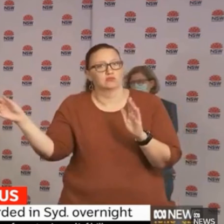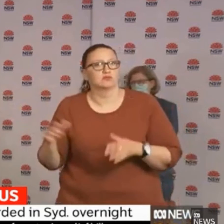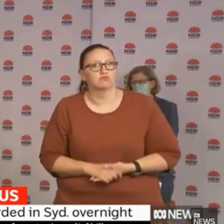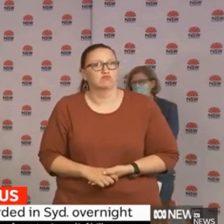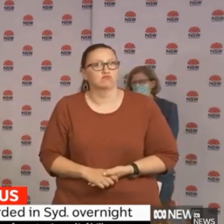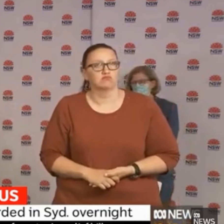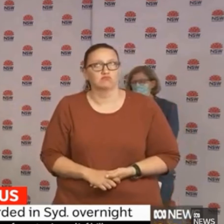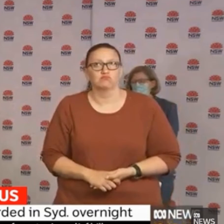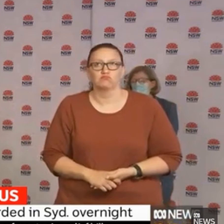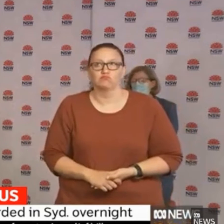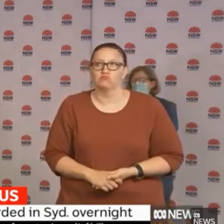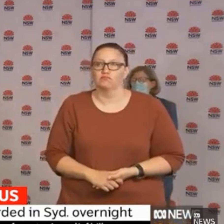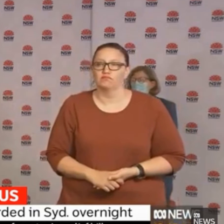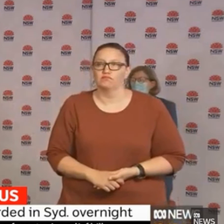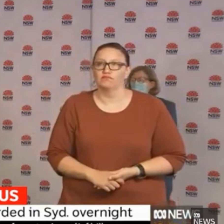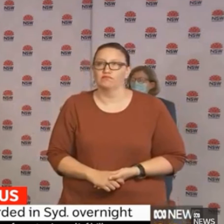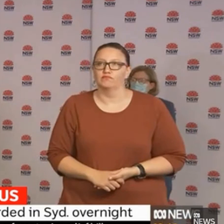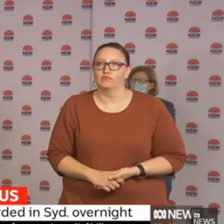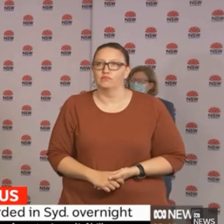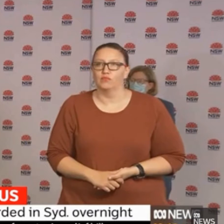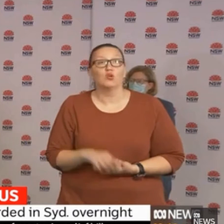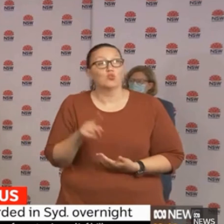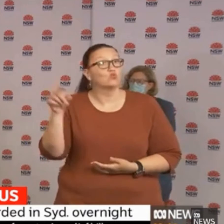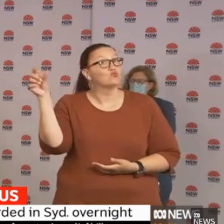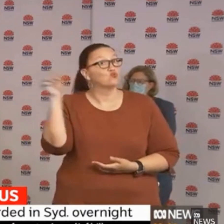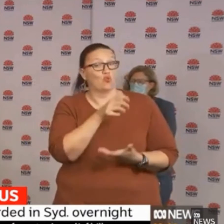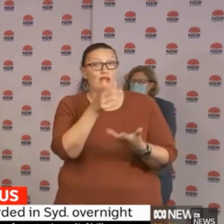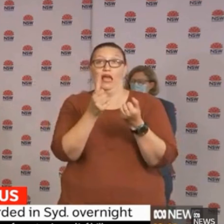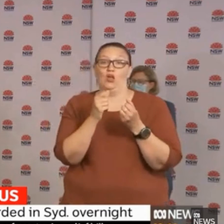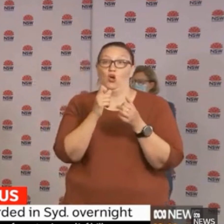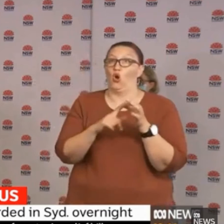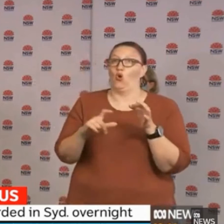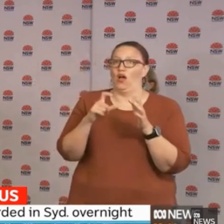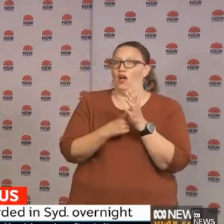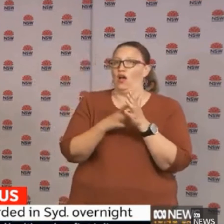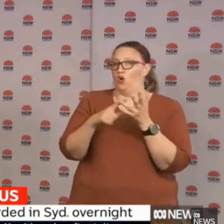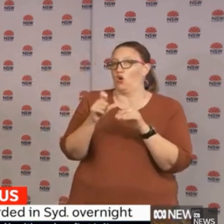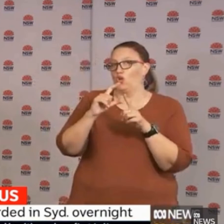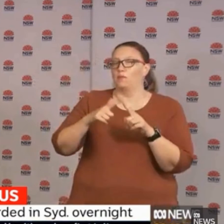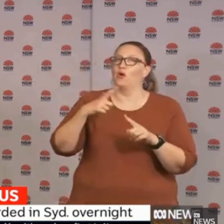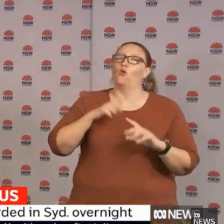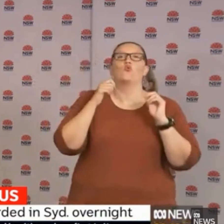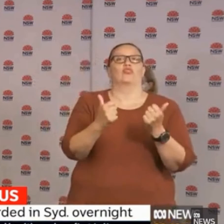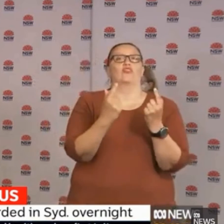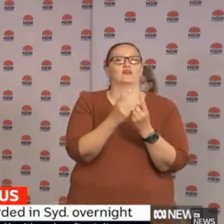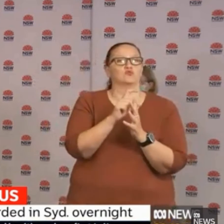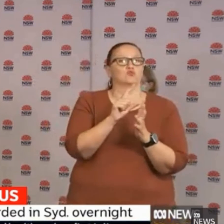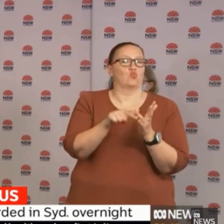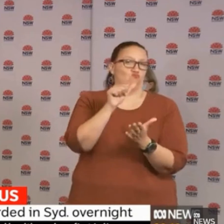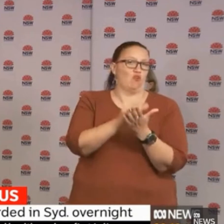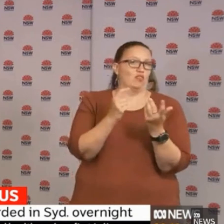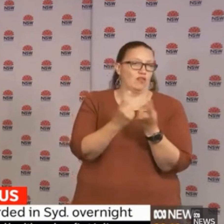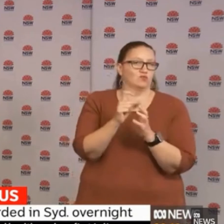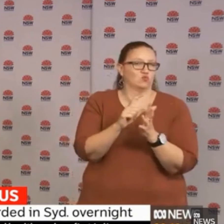stress both from the sense of goodwill and fellowship to your community, get it done, Service New South Wales QR code, but if you're not